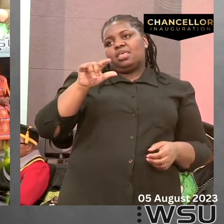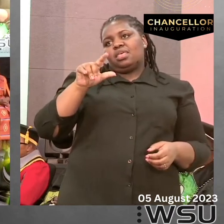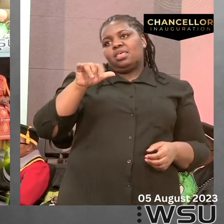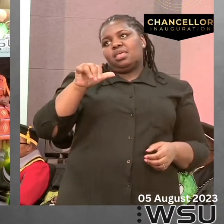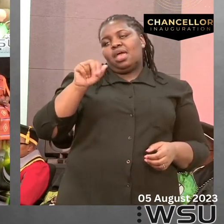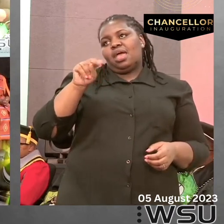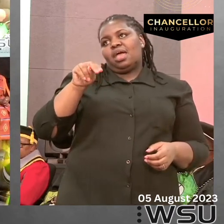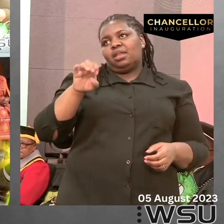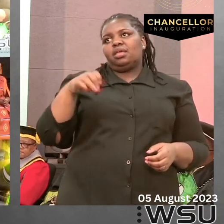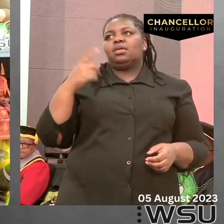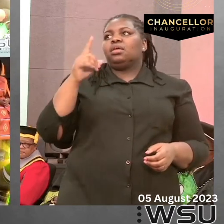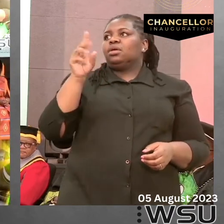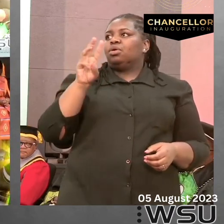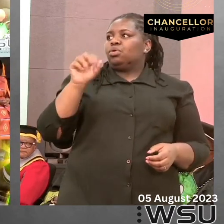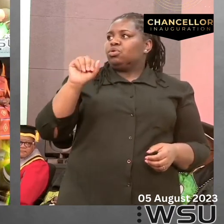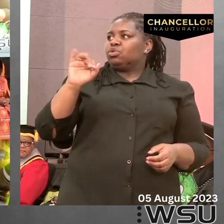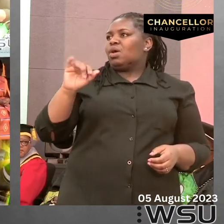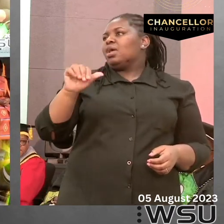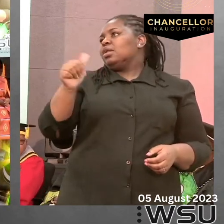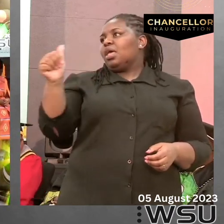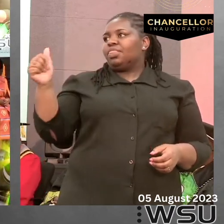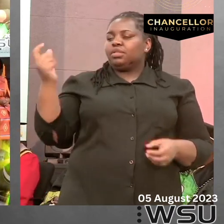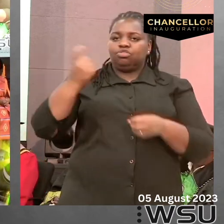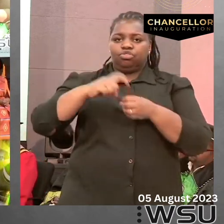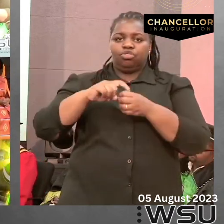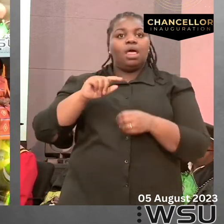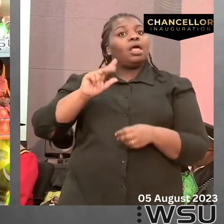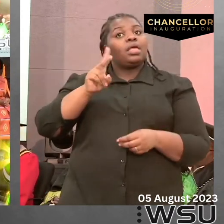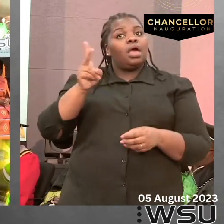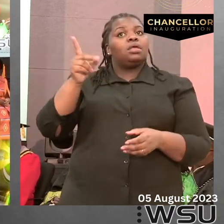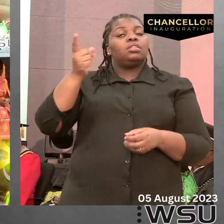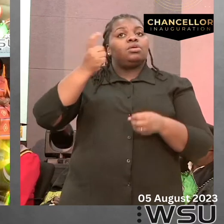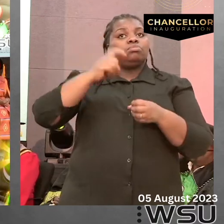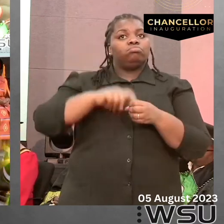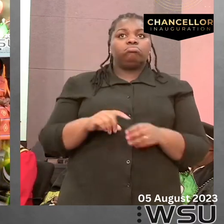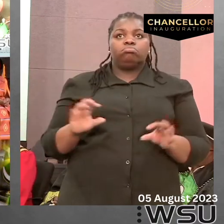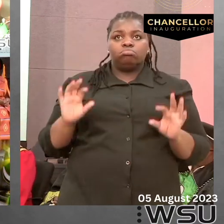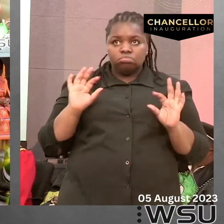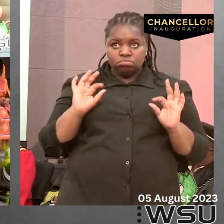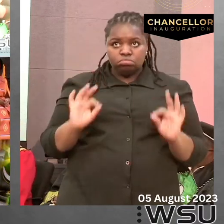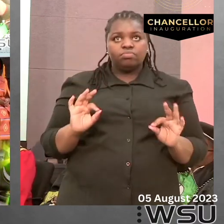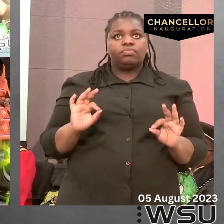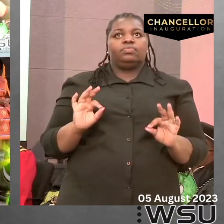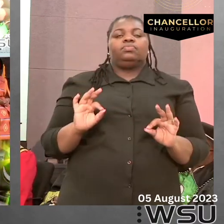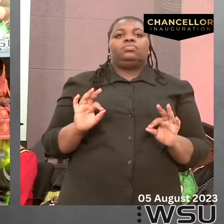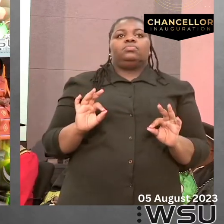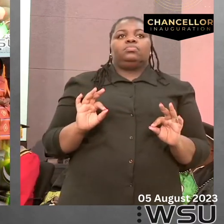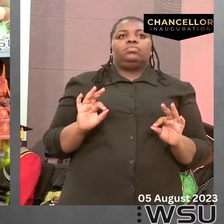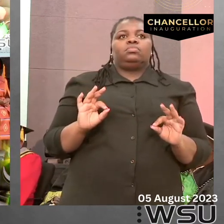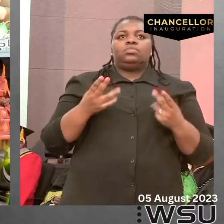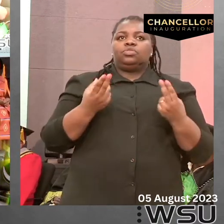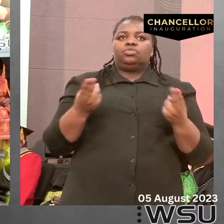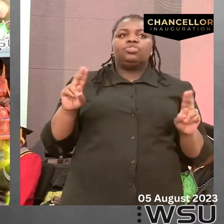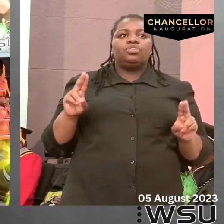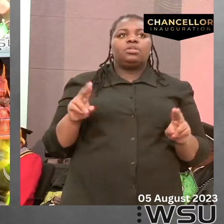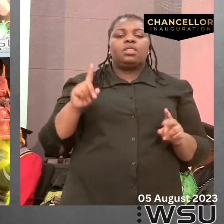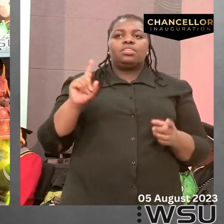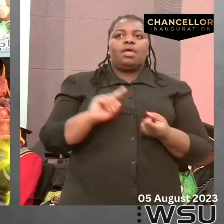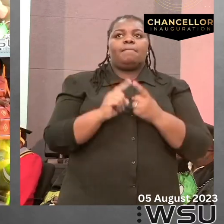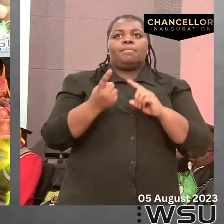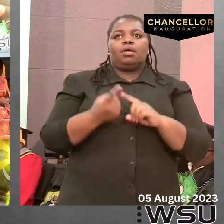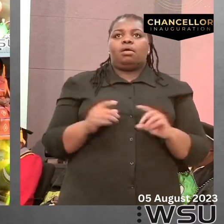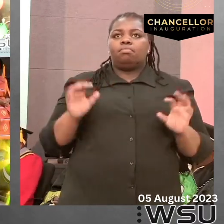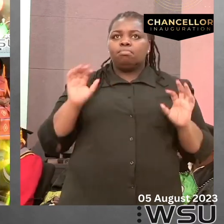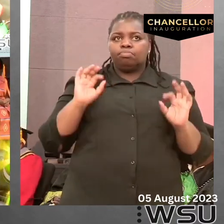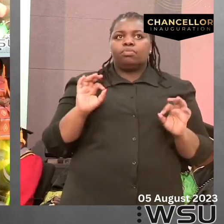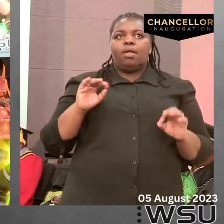Mazwai, and others. Again, they produced an excellent institution, which became a model for